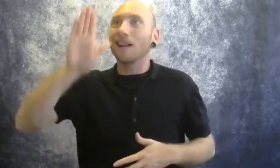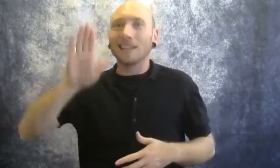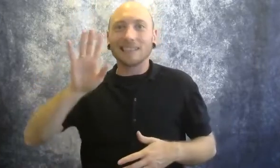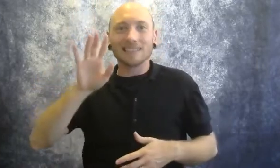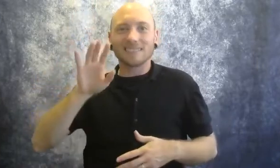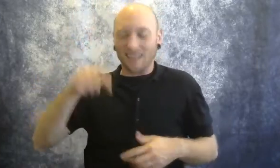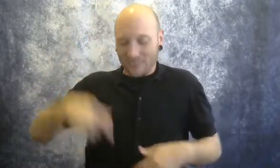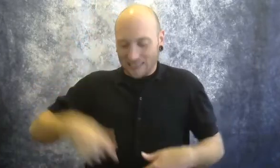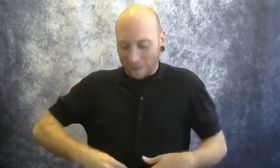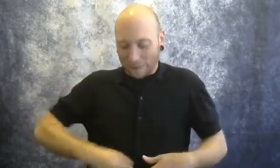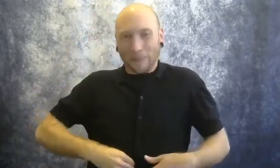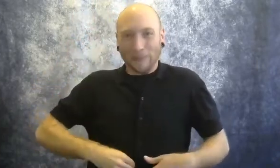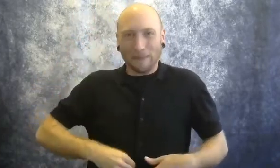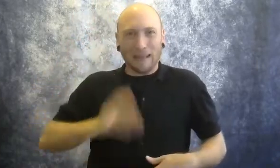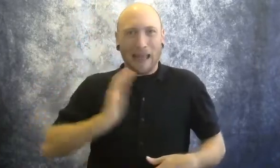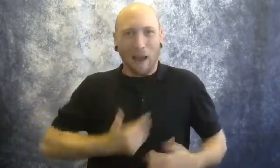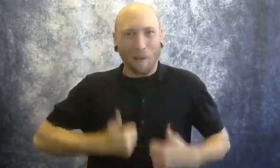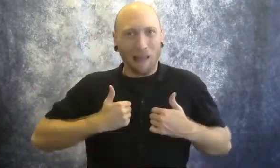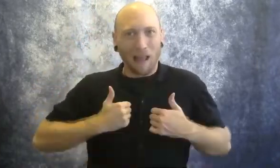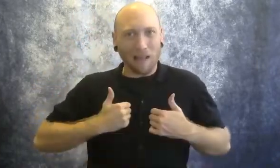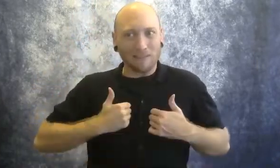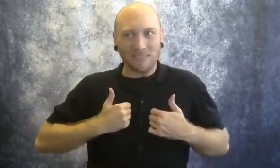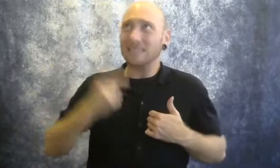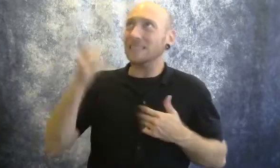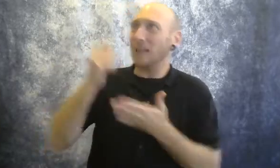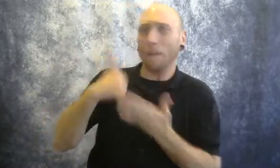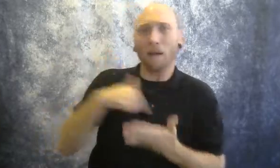inches. God's finger at work again one more time in our lives.